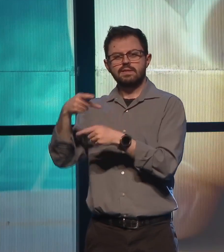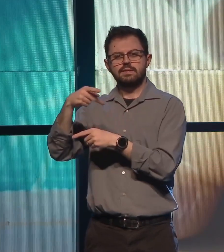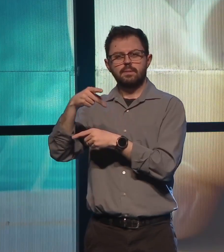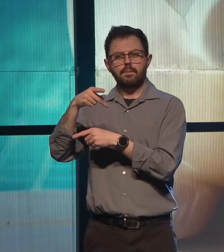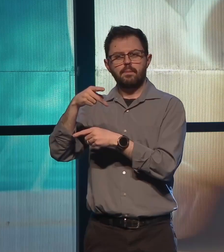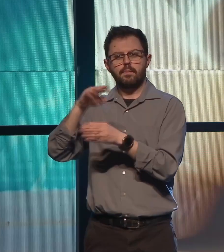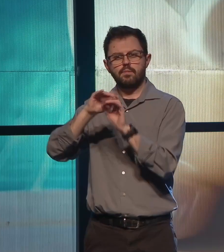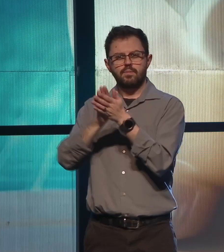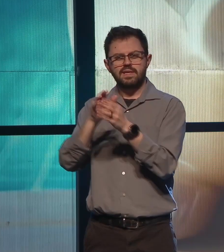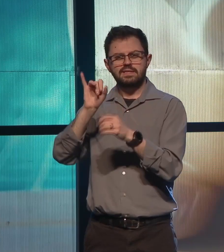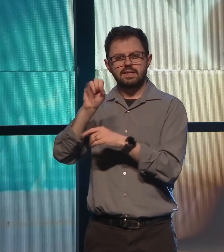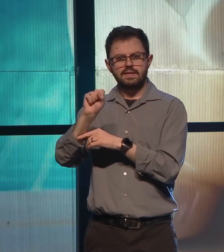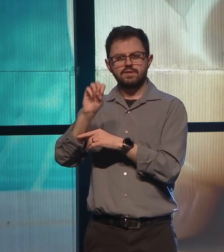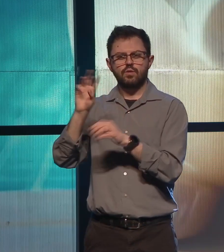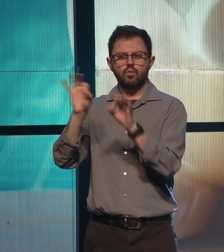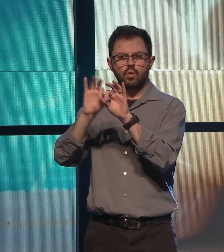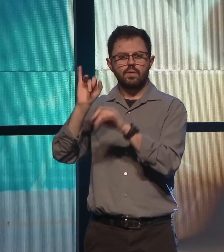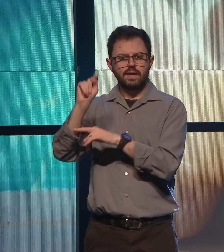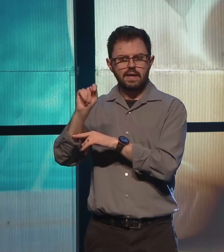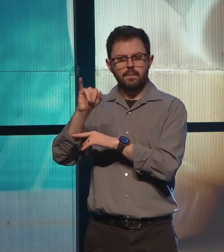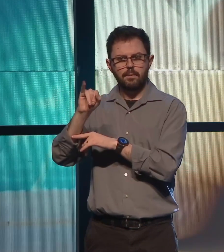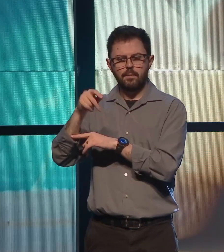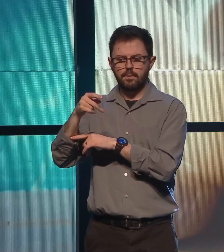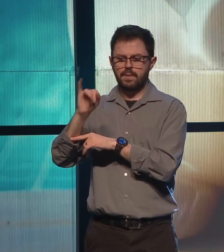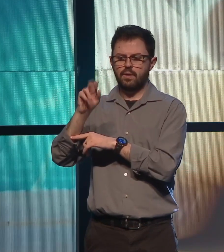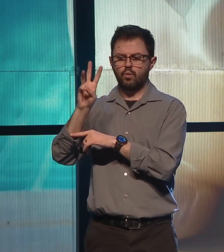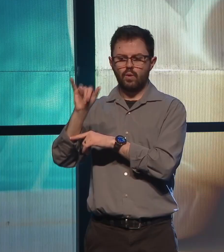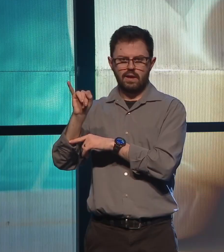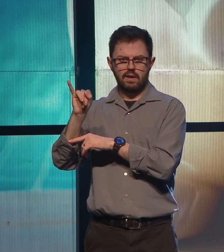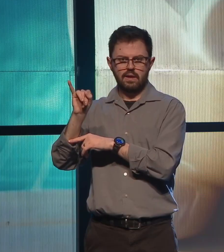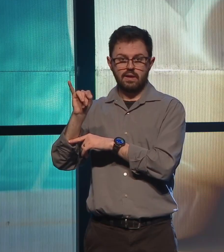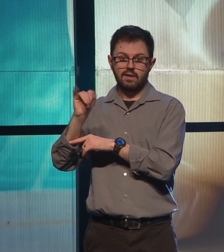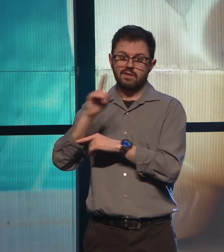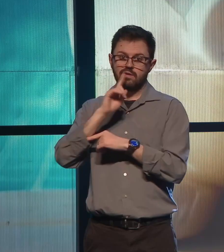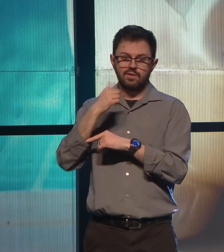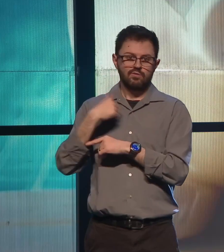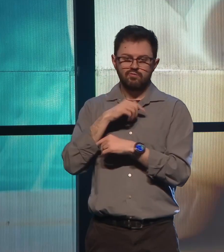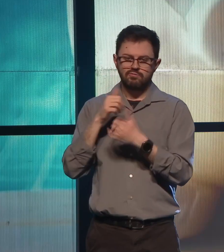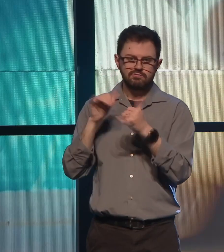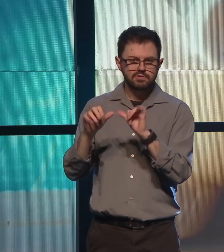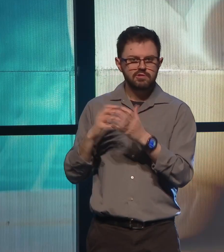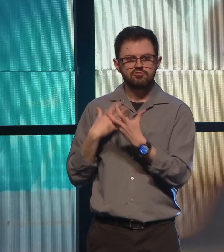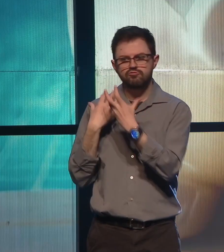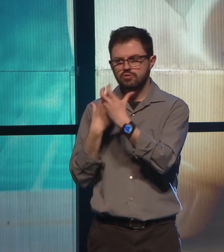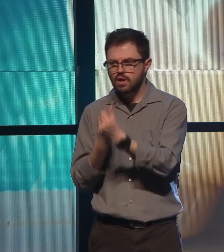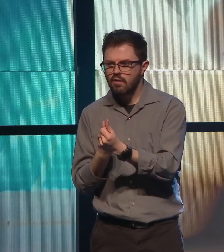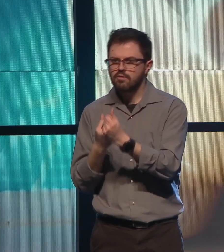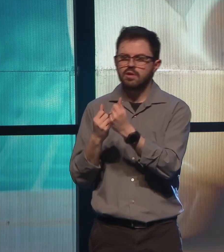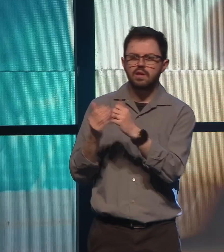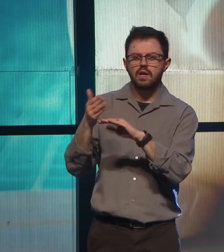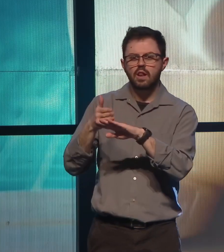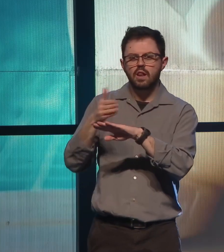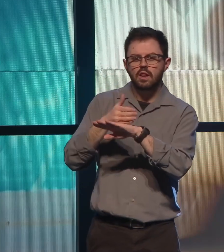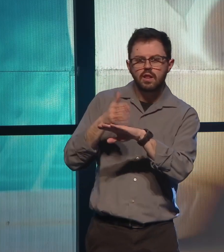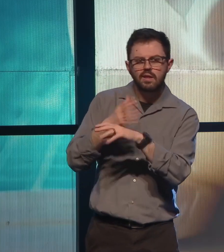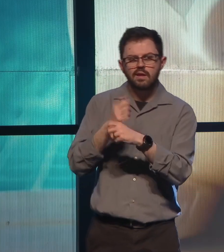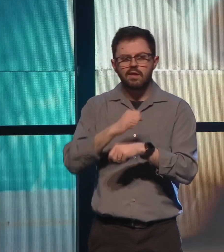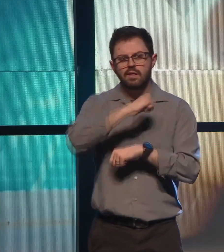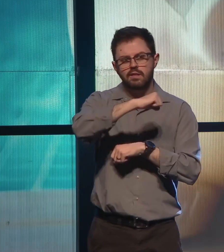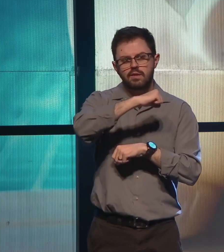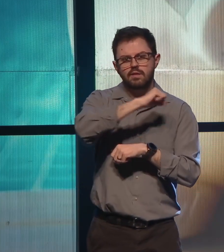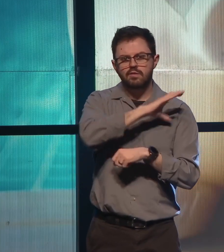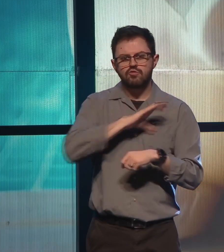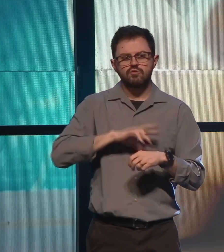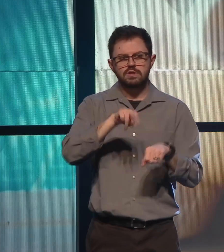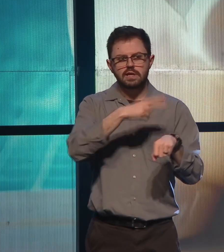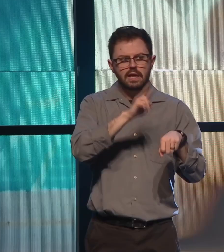give to new things. And the truth is we're just still recovering and still in this rebuilding mode and still fighting Christian nationalism and dealing